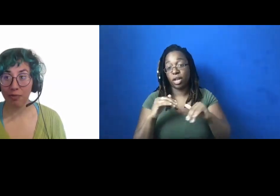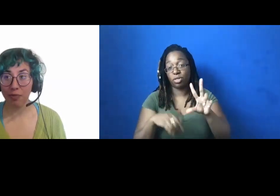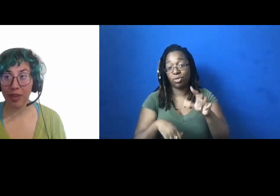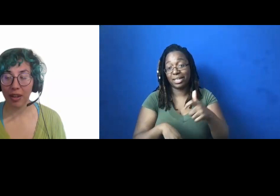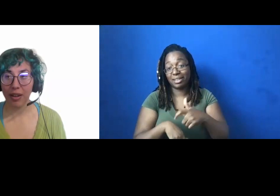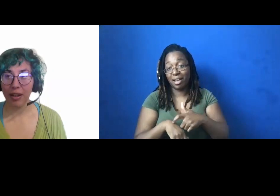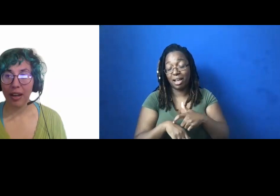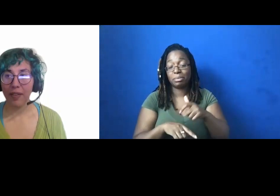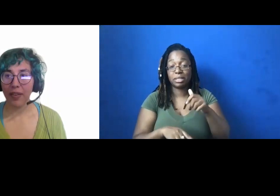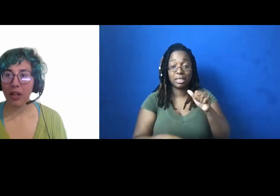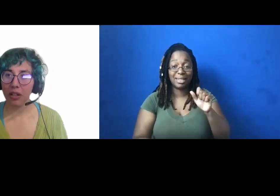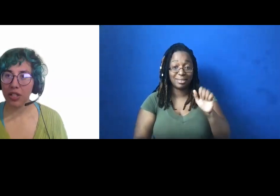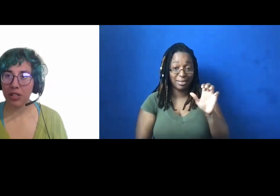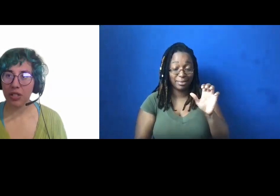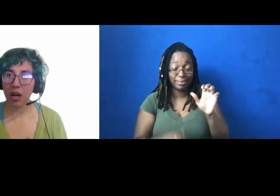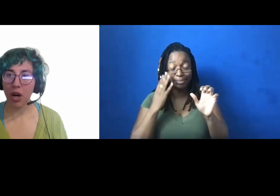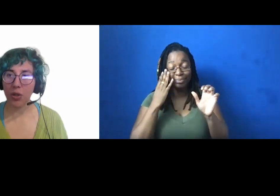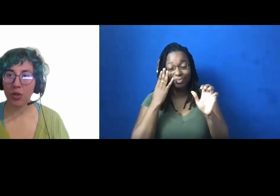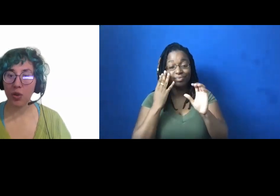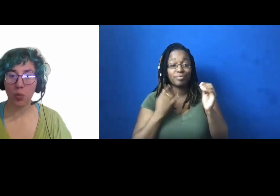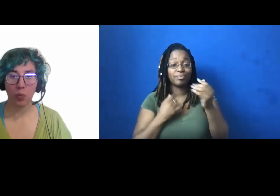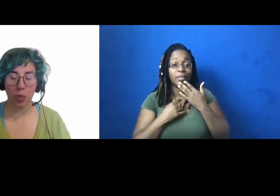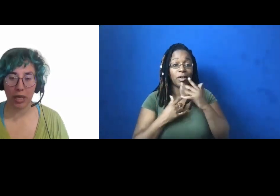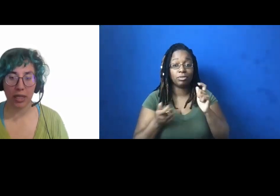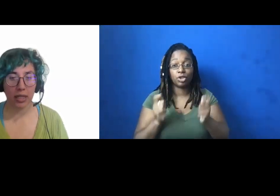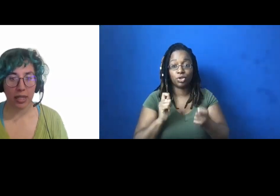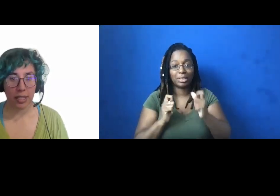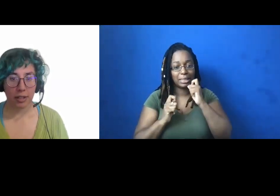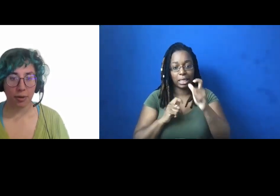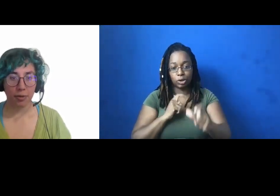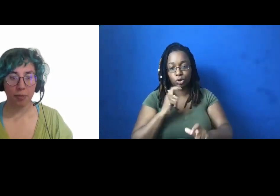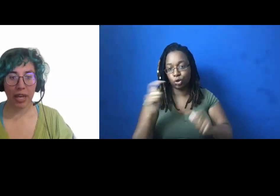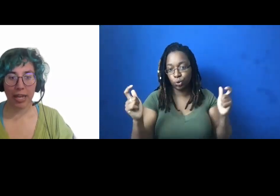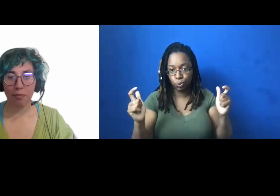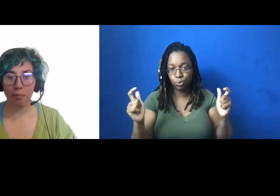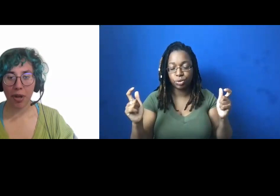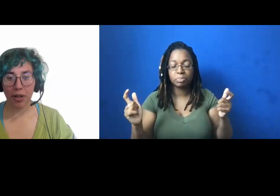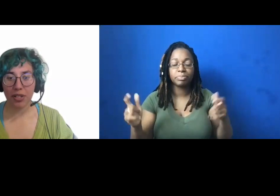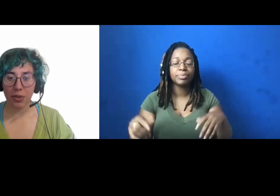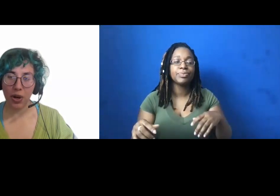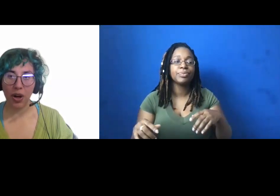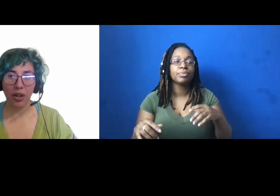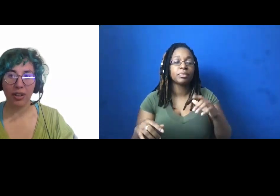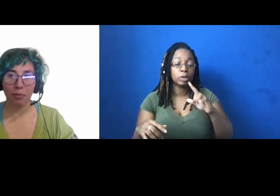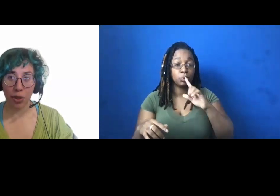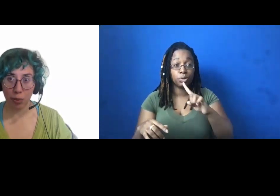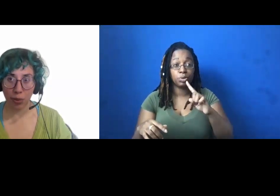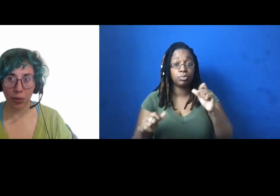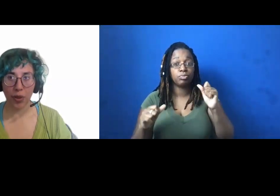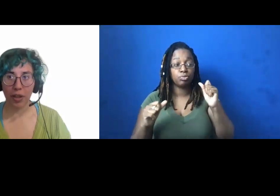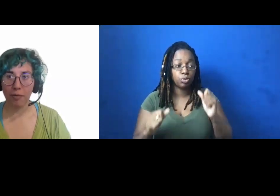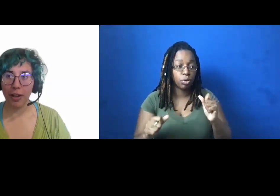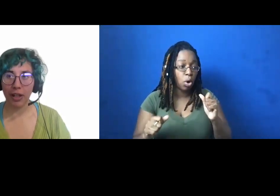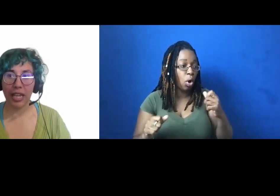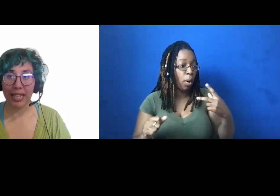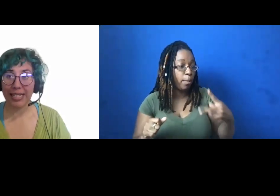second, and that the color changes aren't too big. So a very strong purple